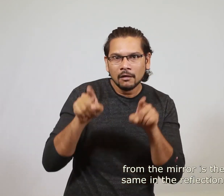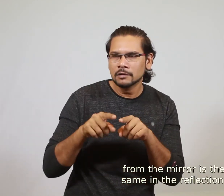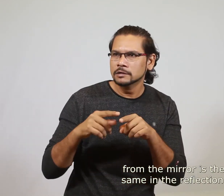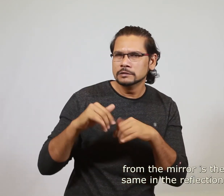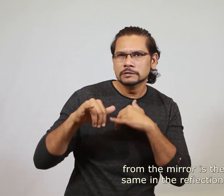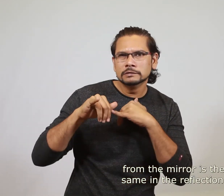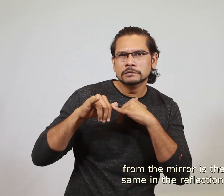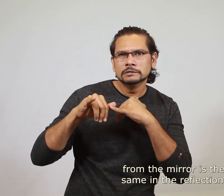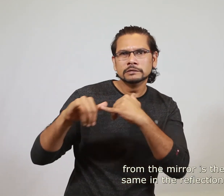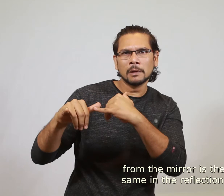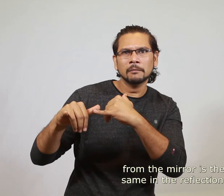the reflection.